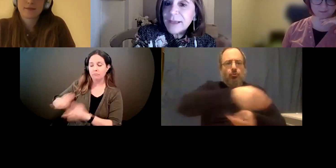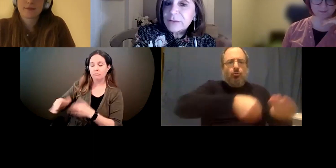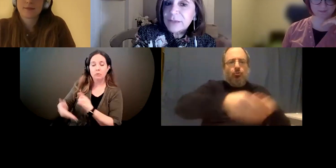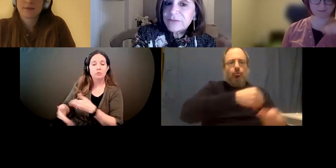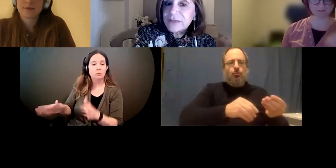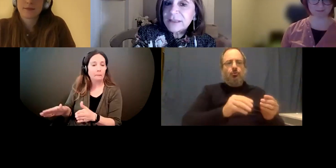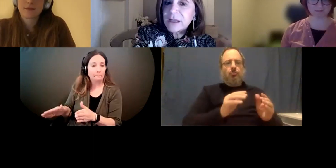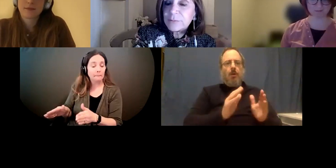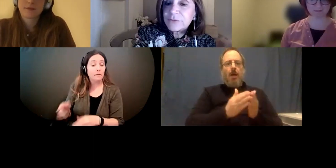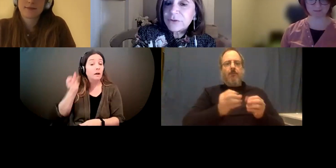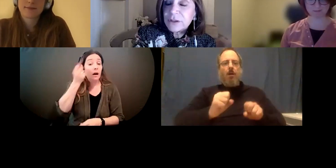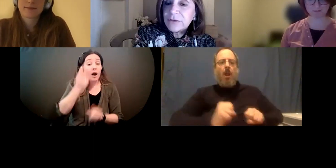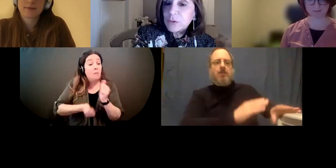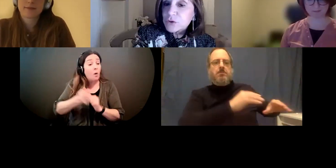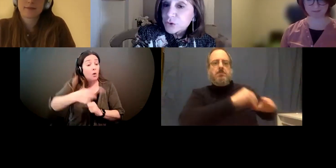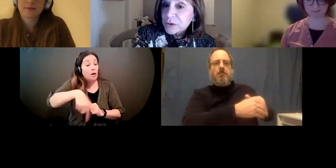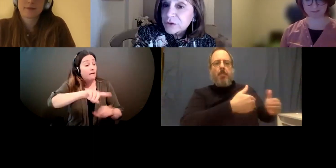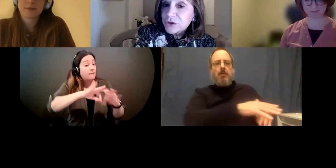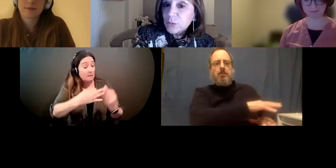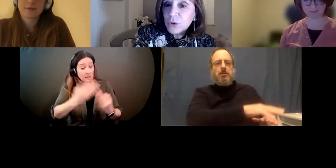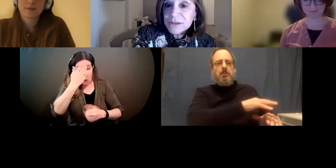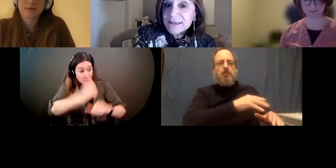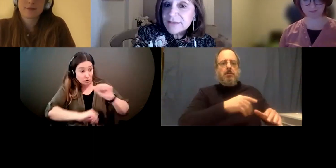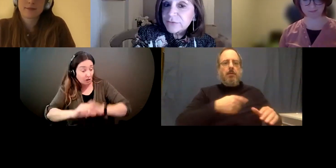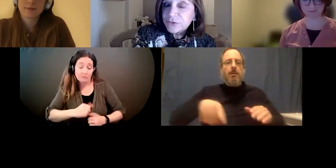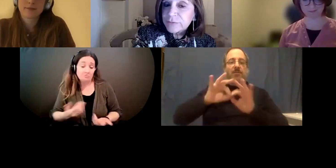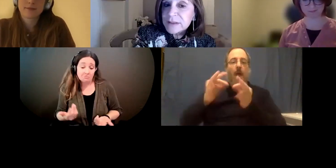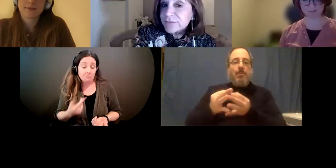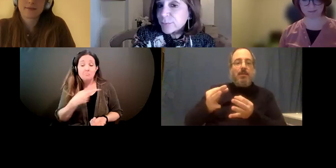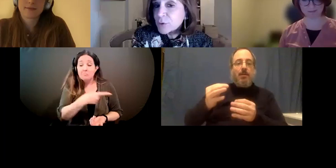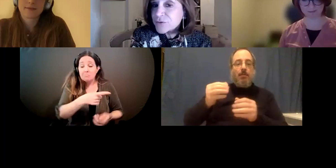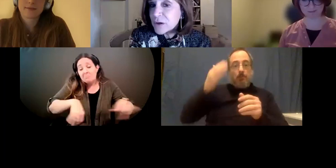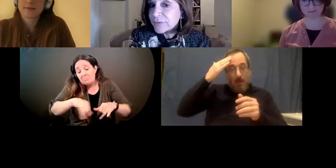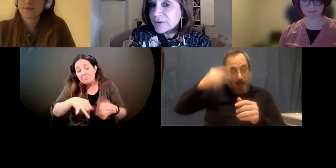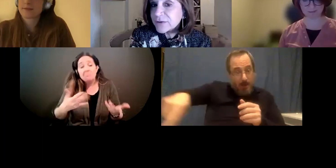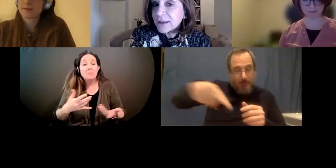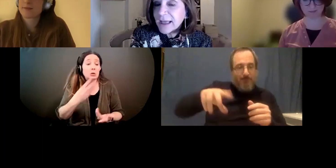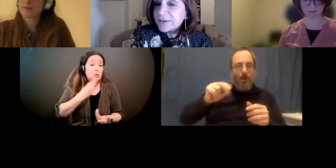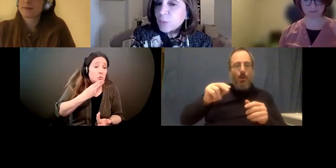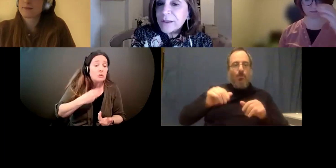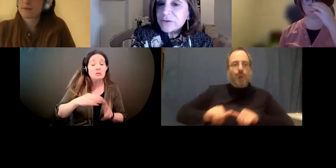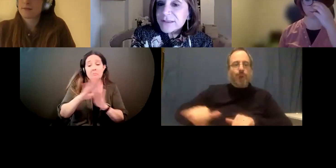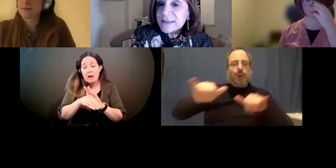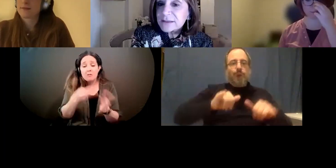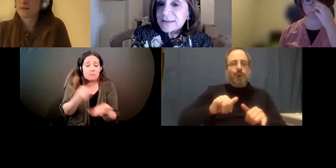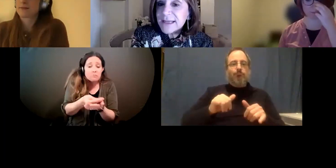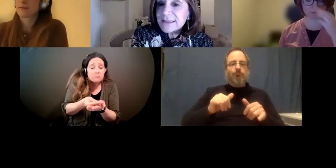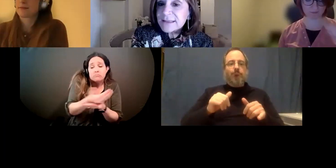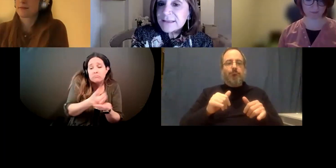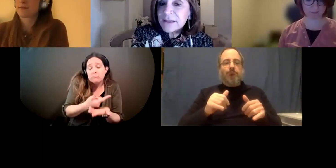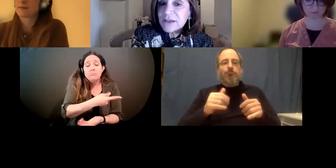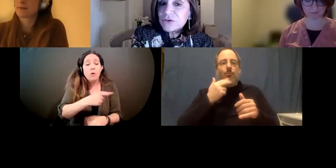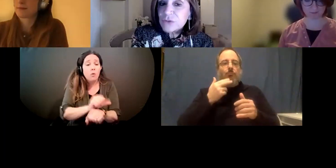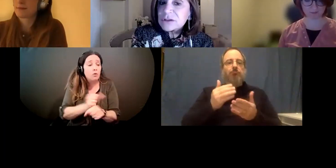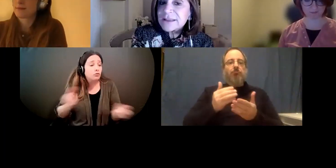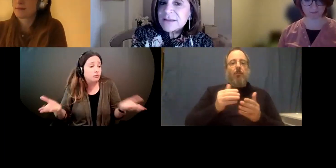similar backgrounds and incomes. They were Jewish and worked as civil servants for the post office, as waiters in